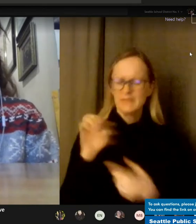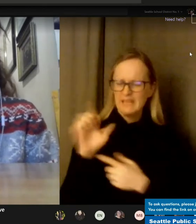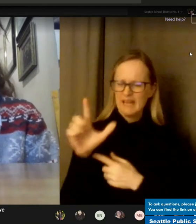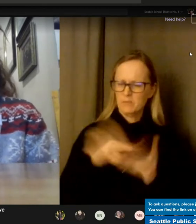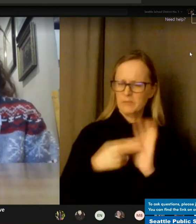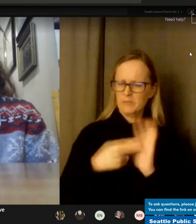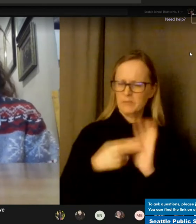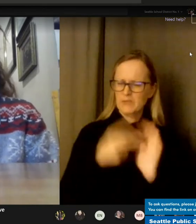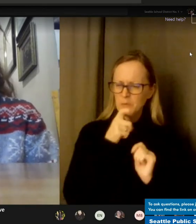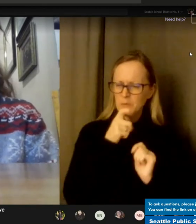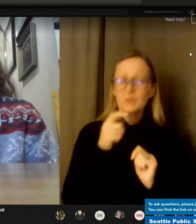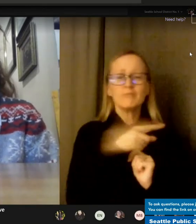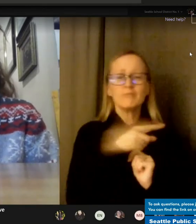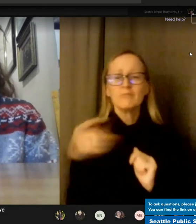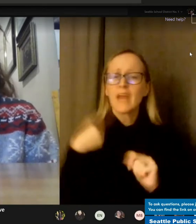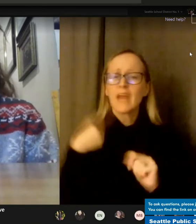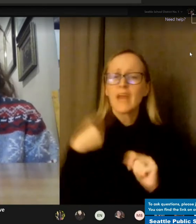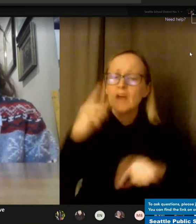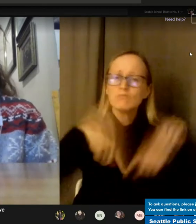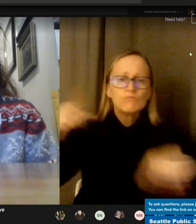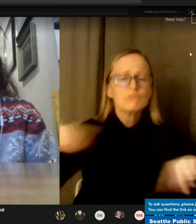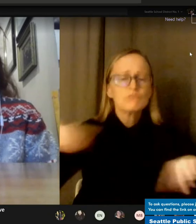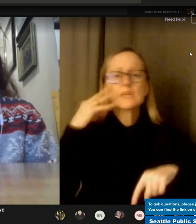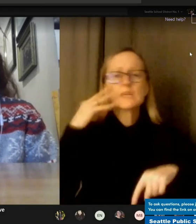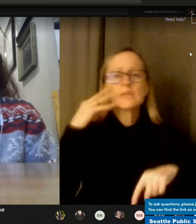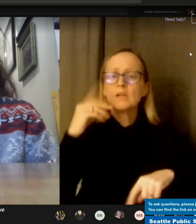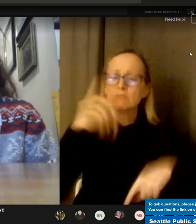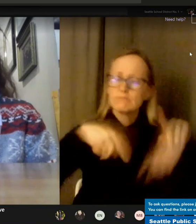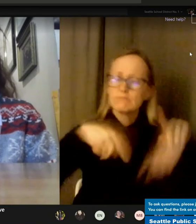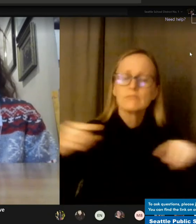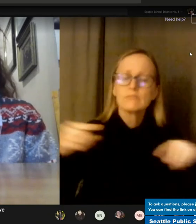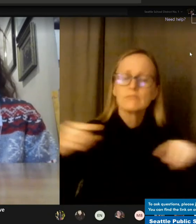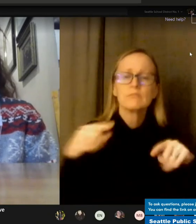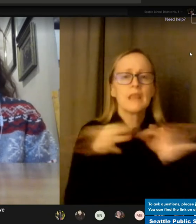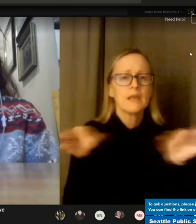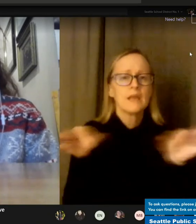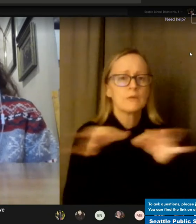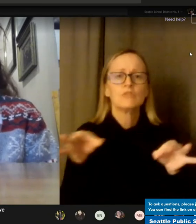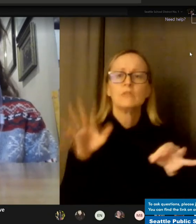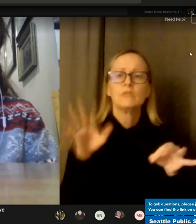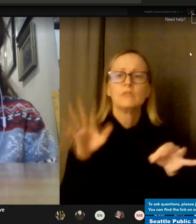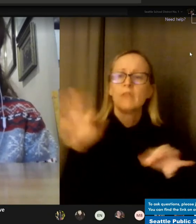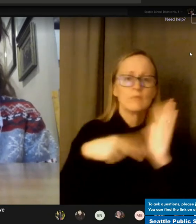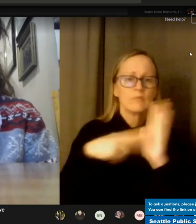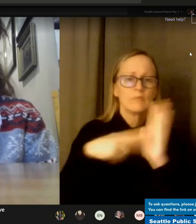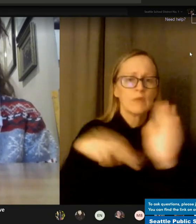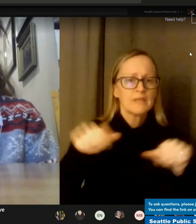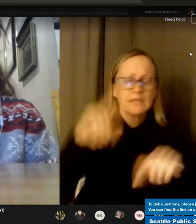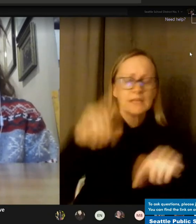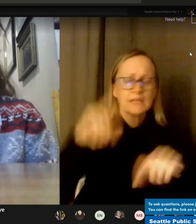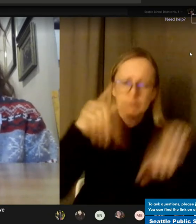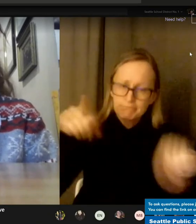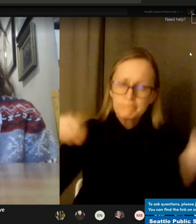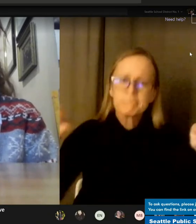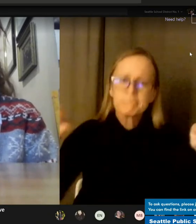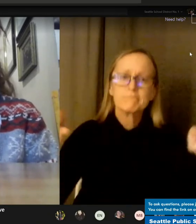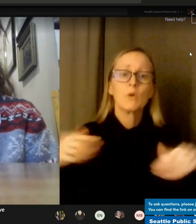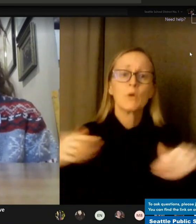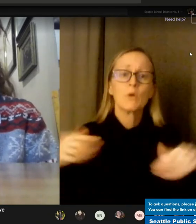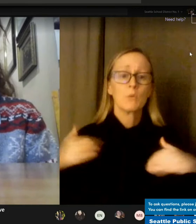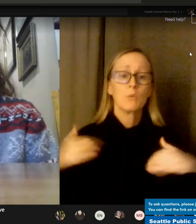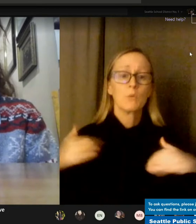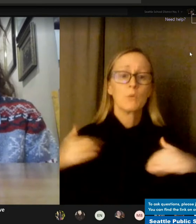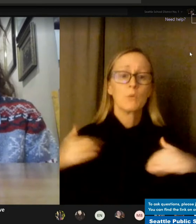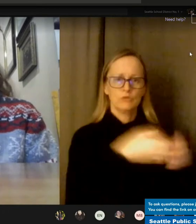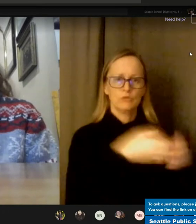experiences and language proficiencies and variations in literacy. We have two distinct groups, our current ELLs and